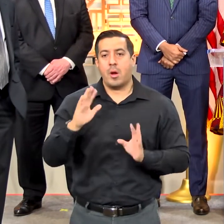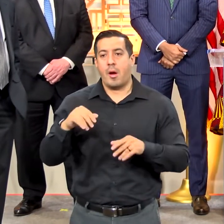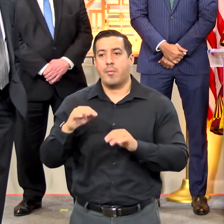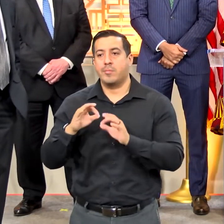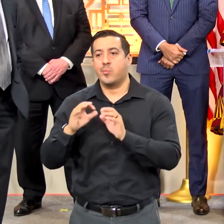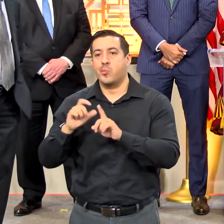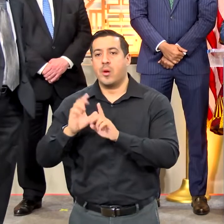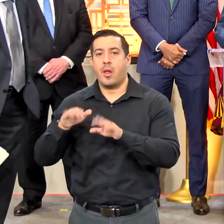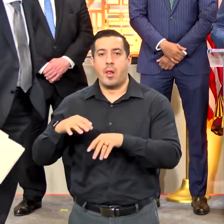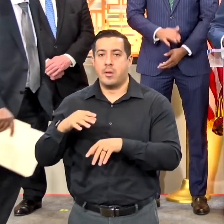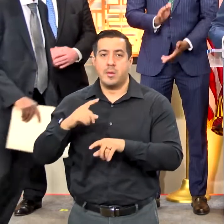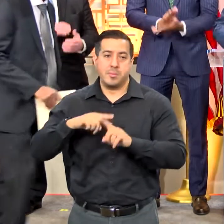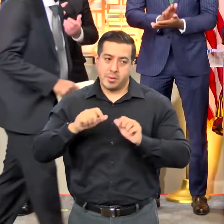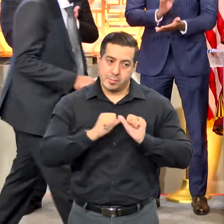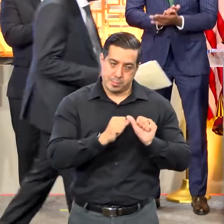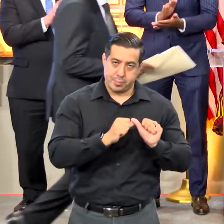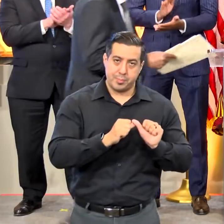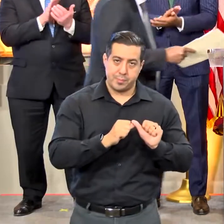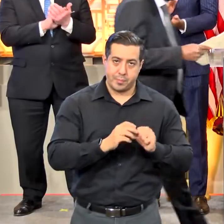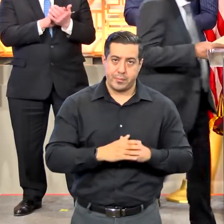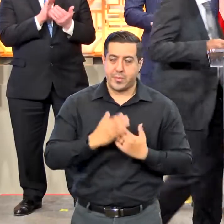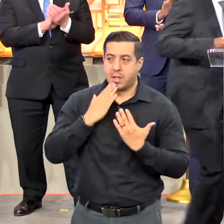So thank you, Mayor. Glad to be with you.